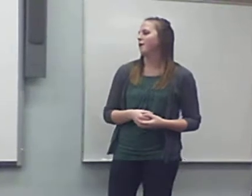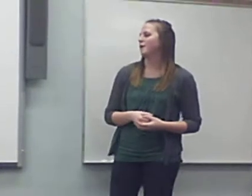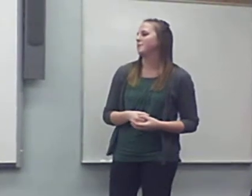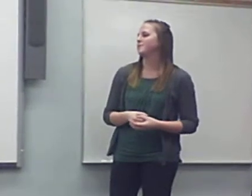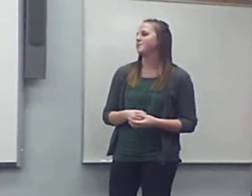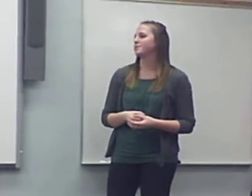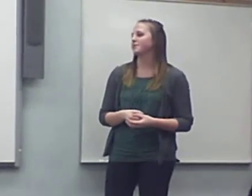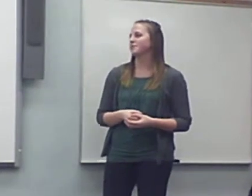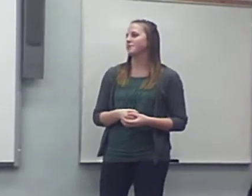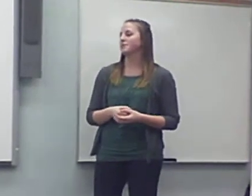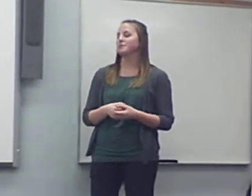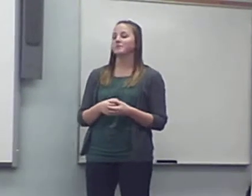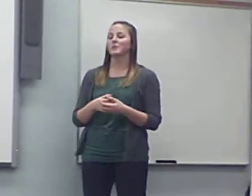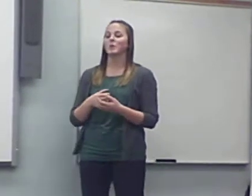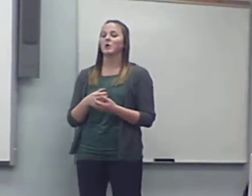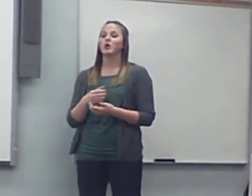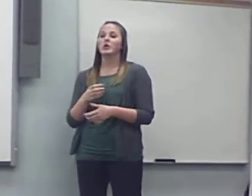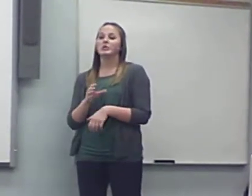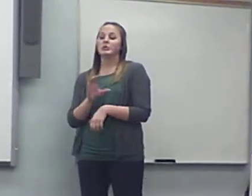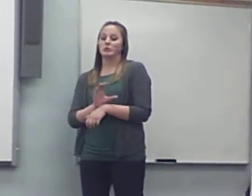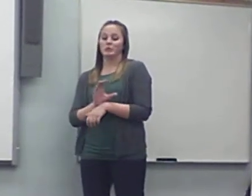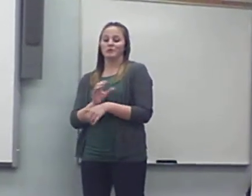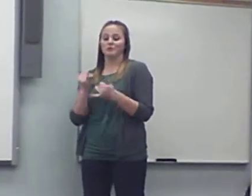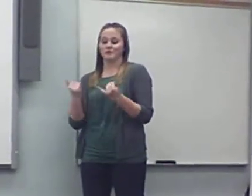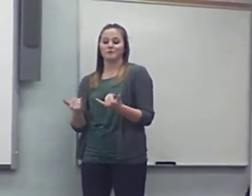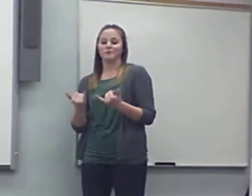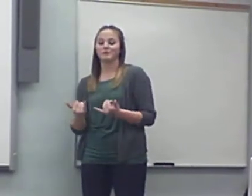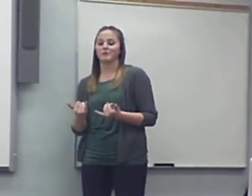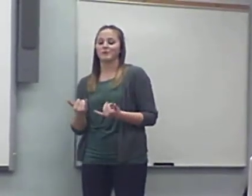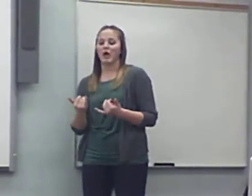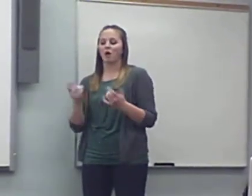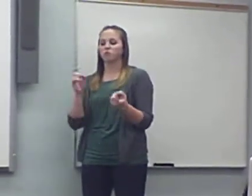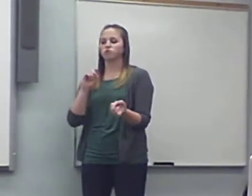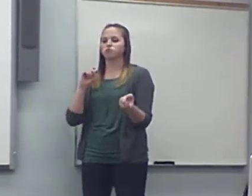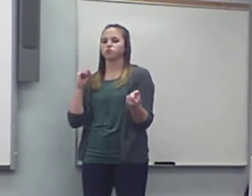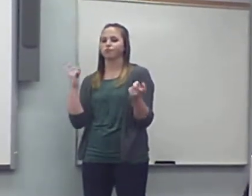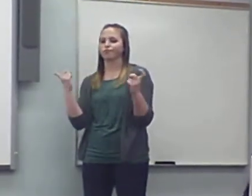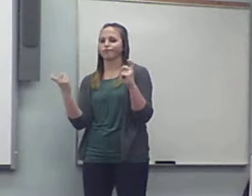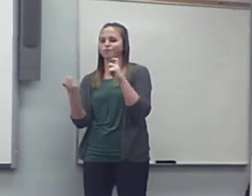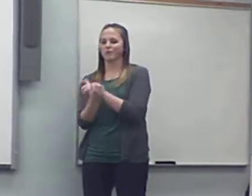a big change and saying, you know what, we're going to have to do more than what we're doing as Susan Steiner just said.